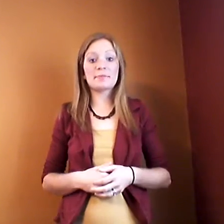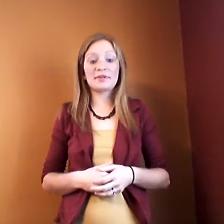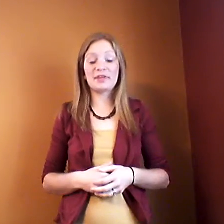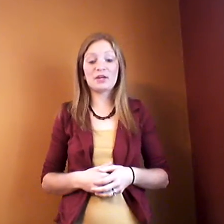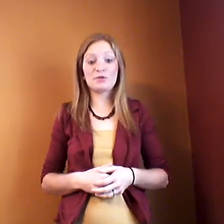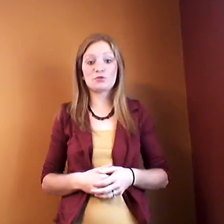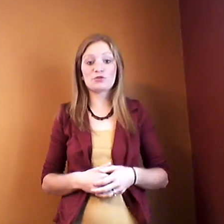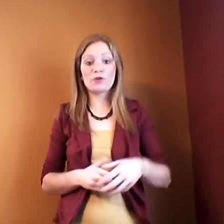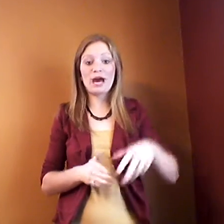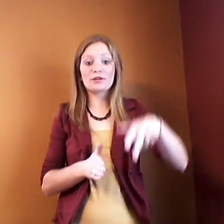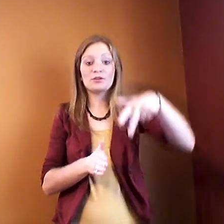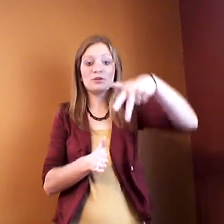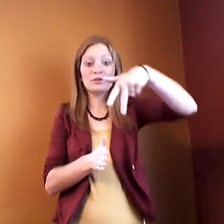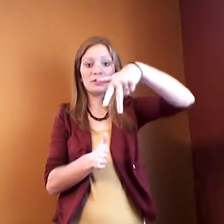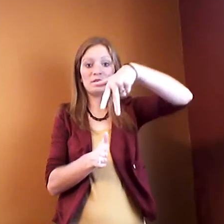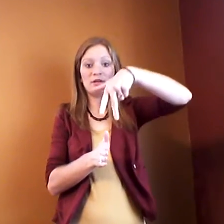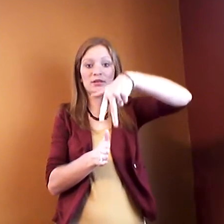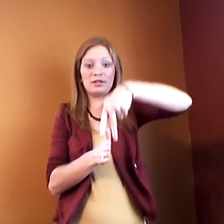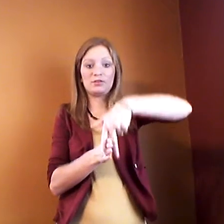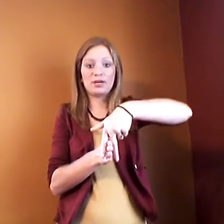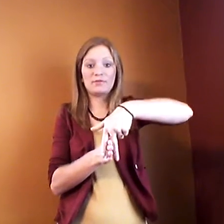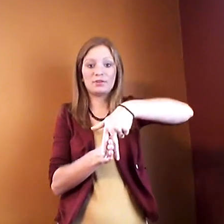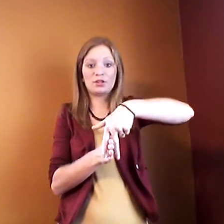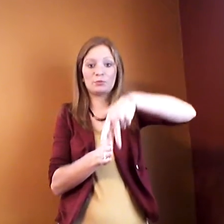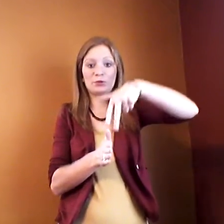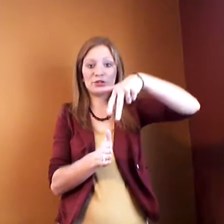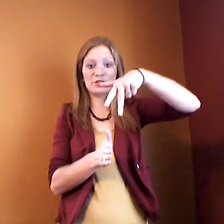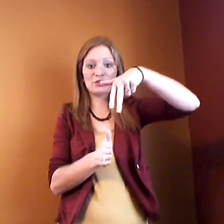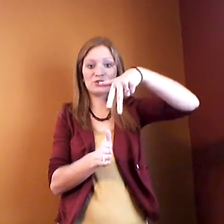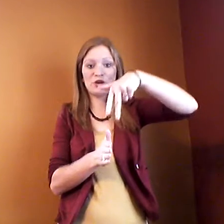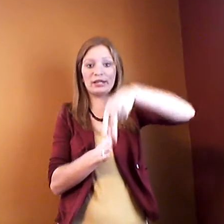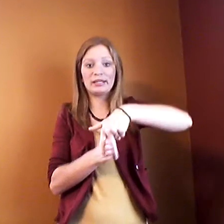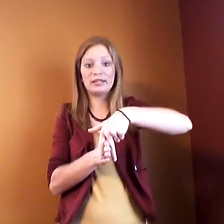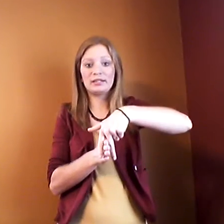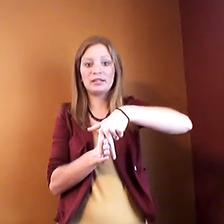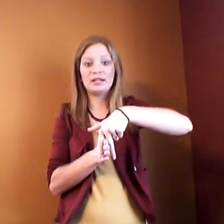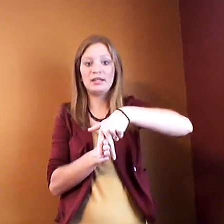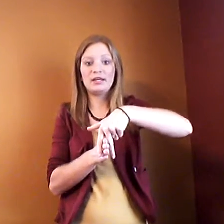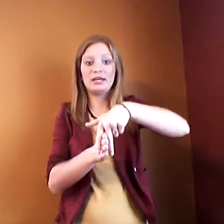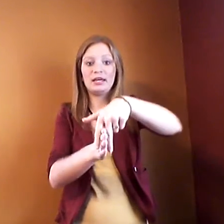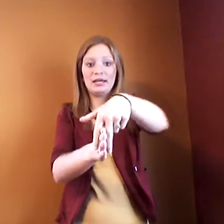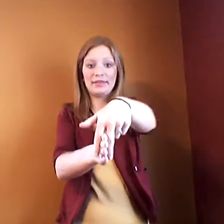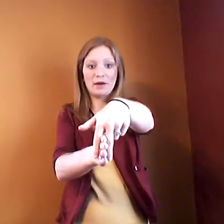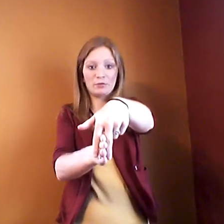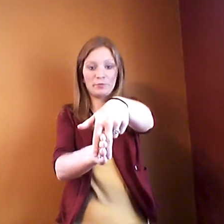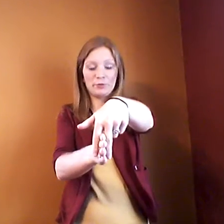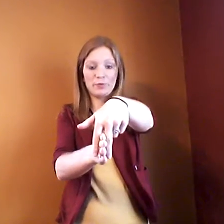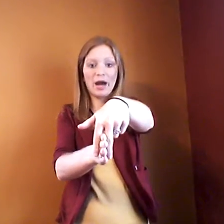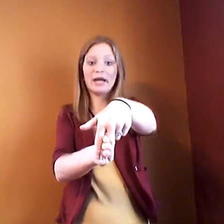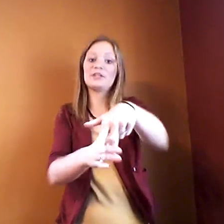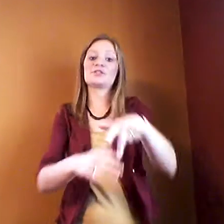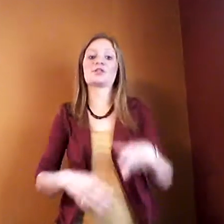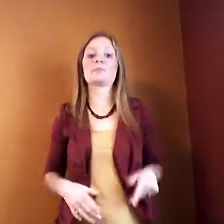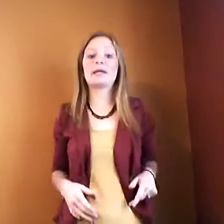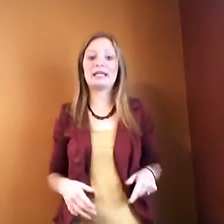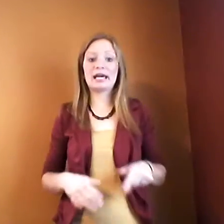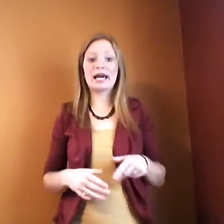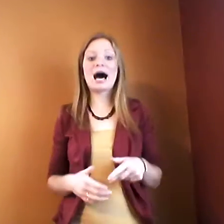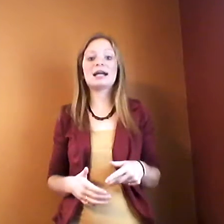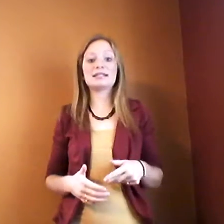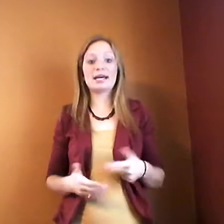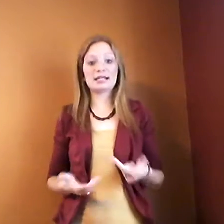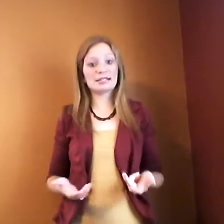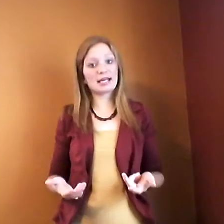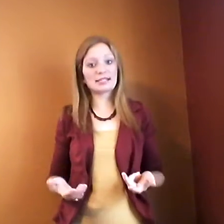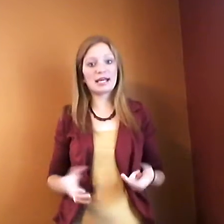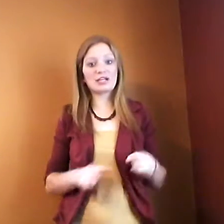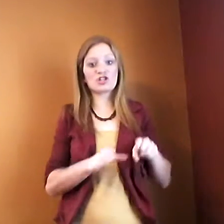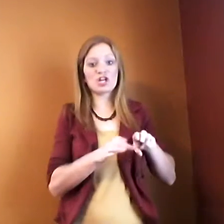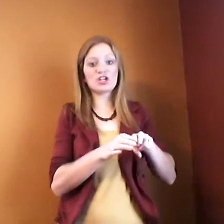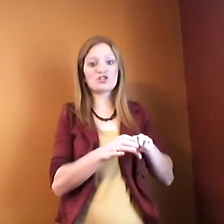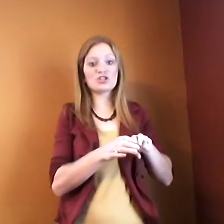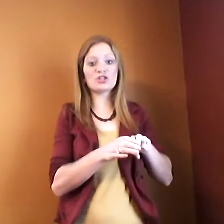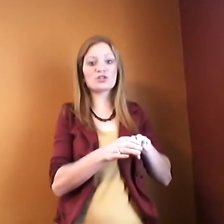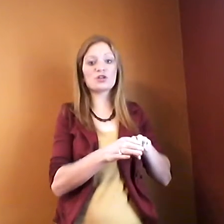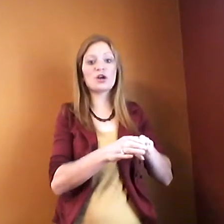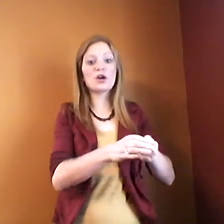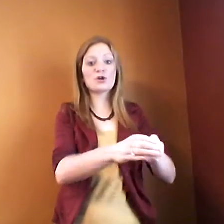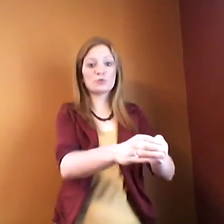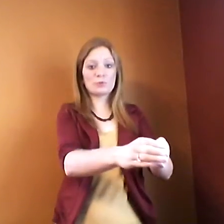that you straddle, then you have the little person straddling, and that would be ride. So depending on context, that sign changes.